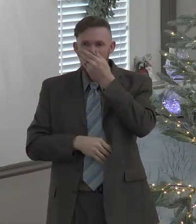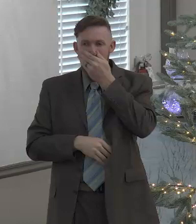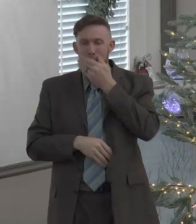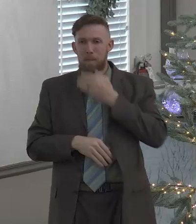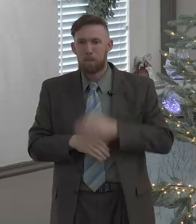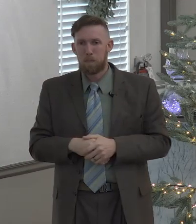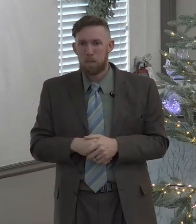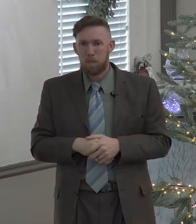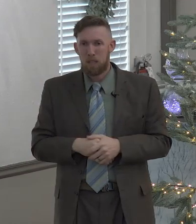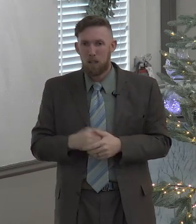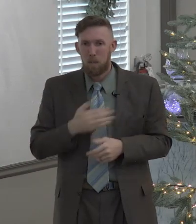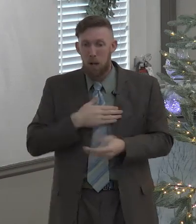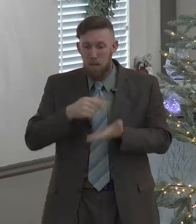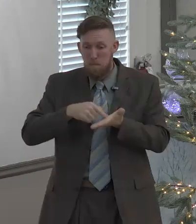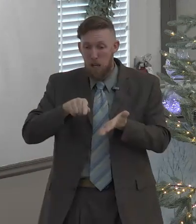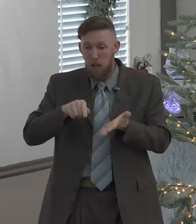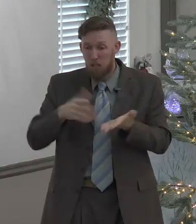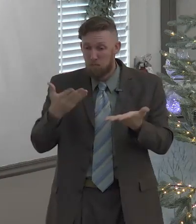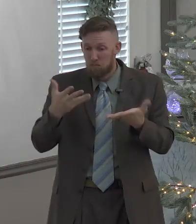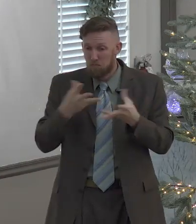I'm probably going to lose my job.